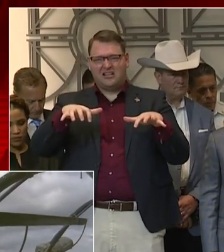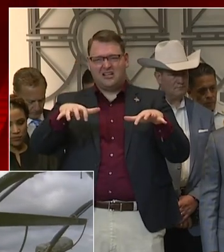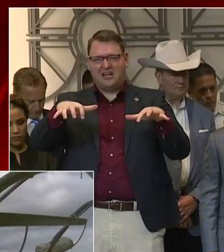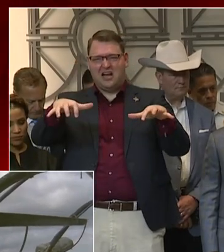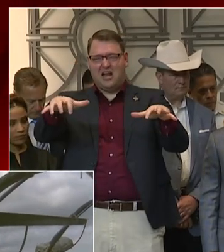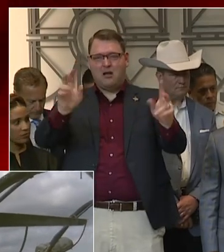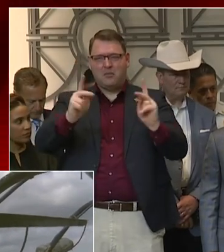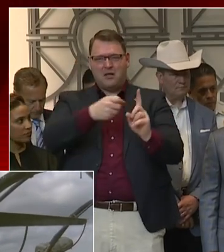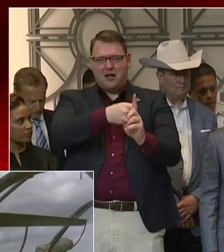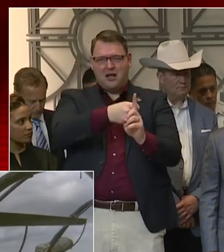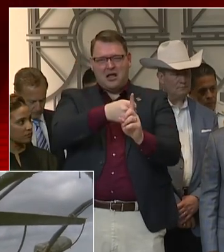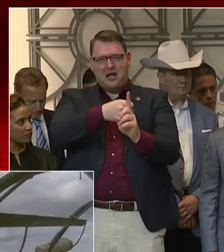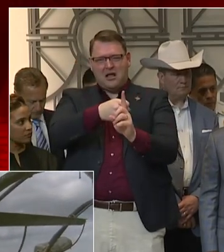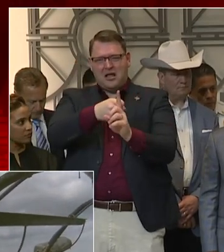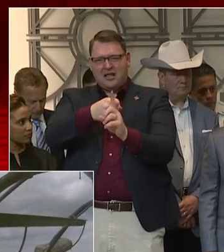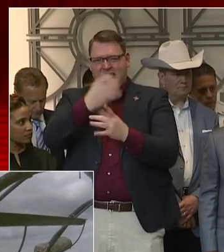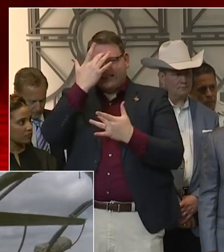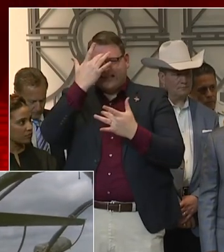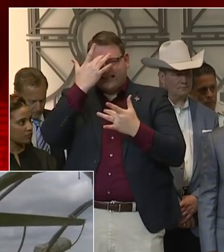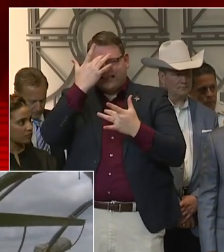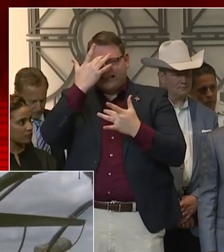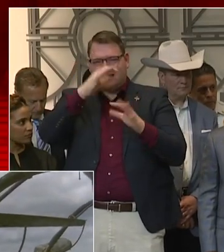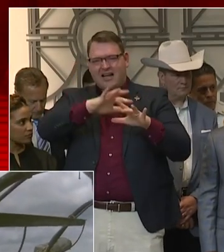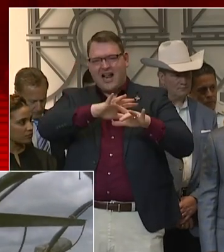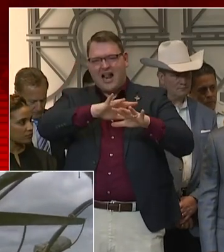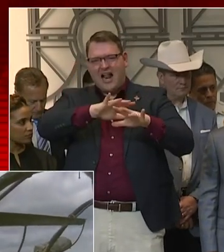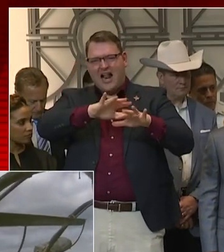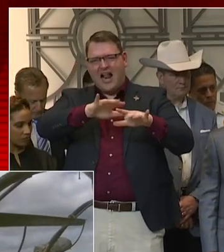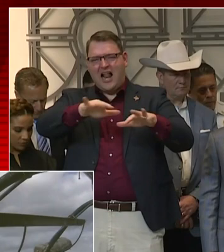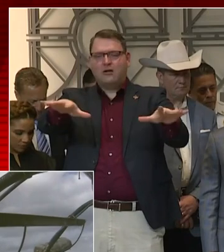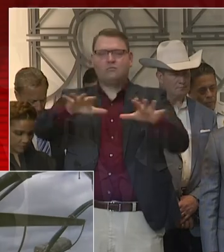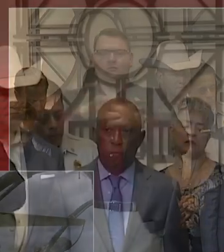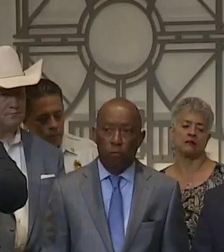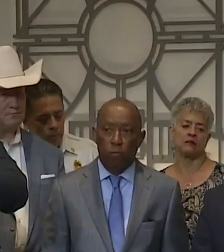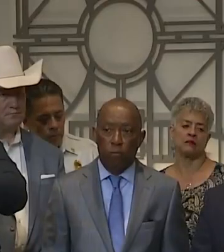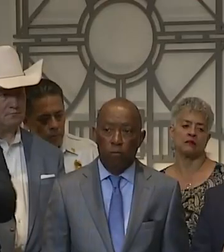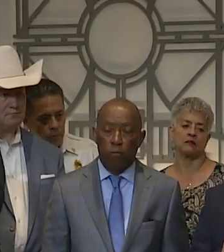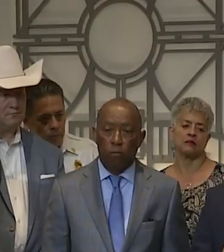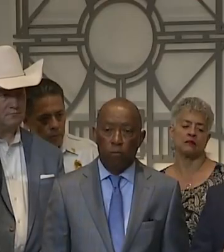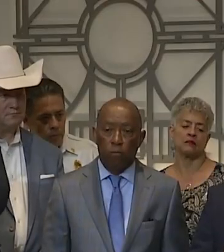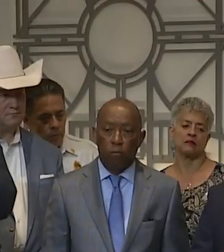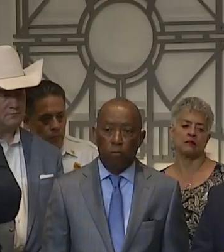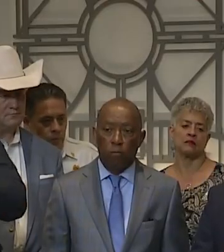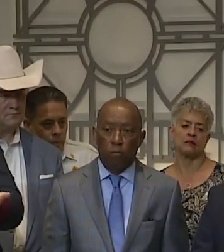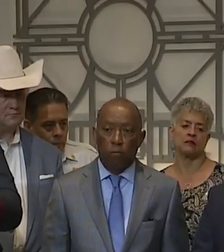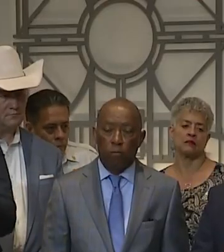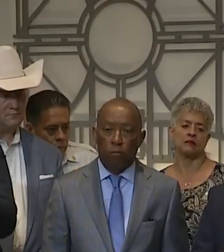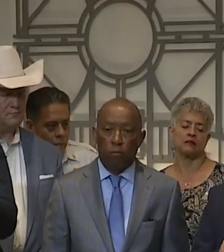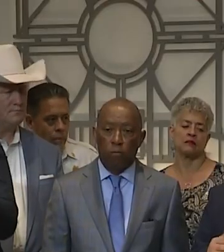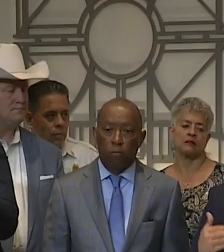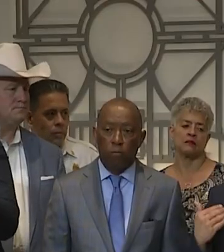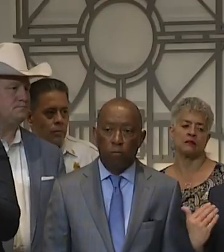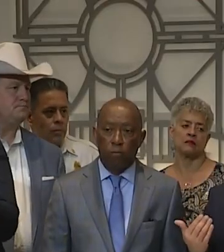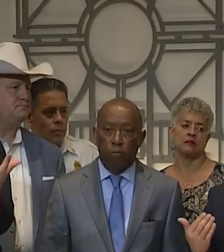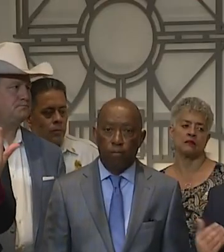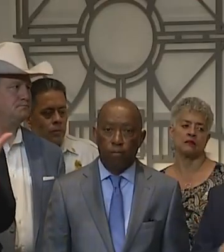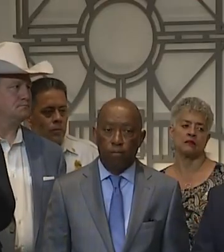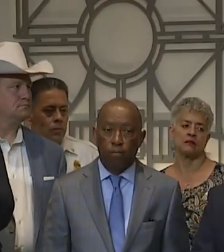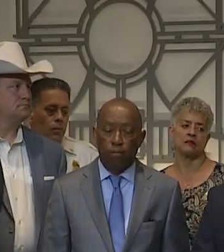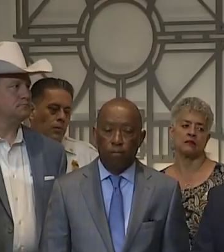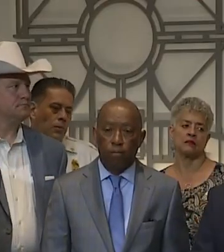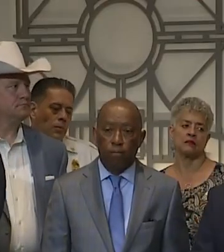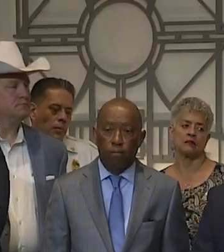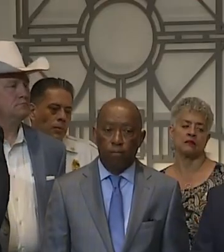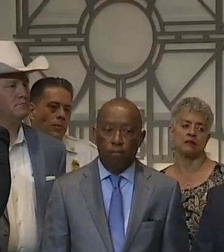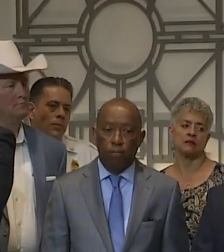large surge that happens all at one time. Not over time, but all at one time. So it's absolutely critical for us to really work with